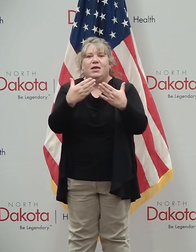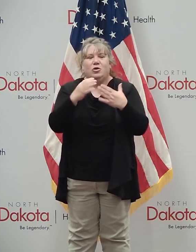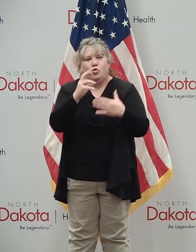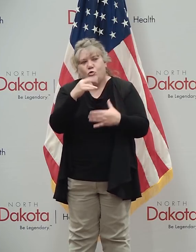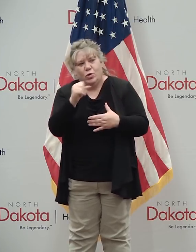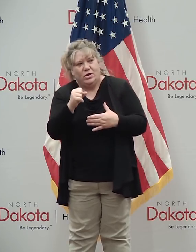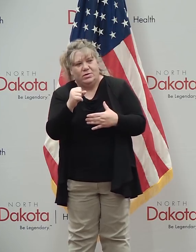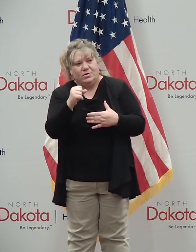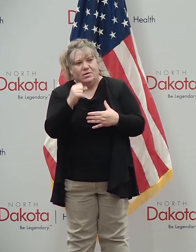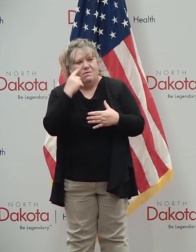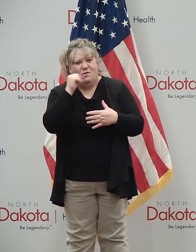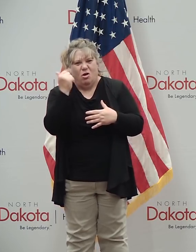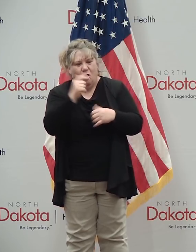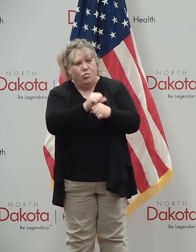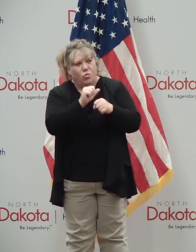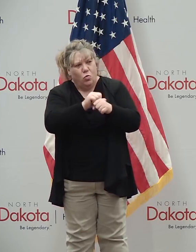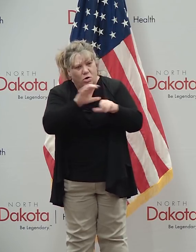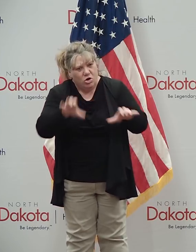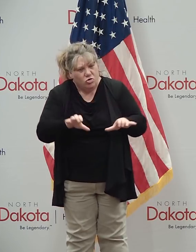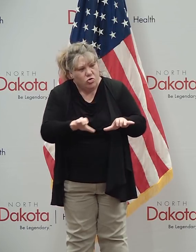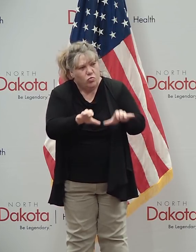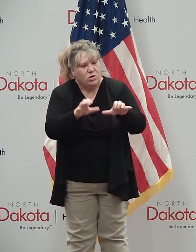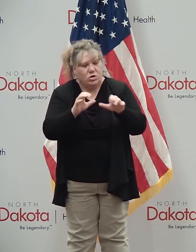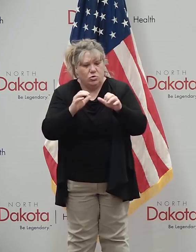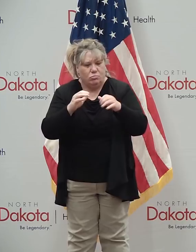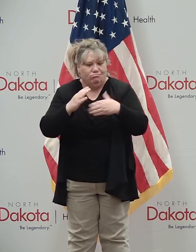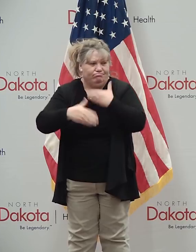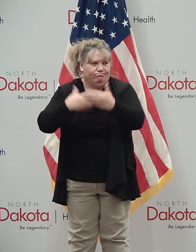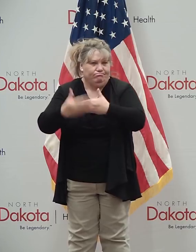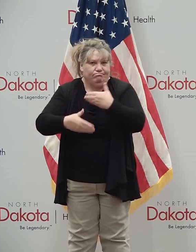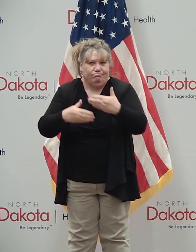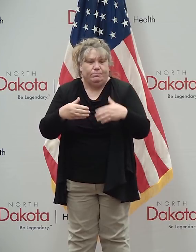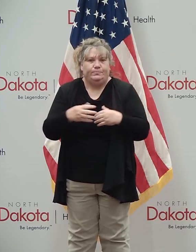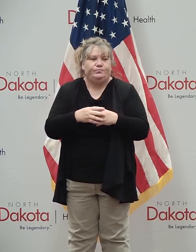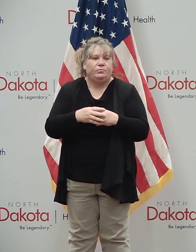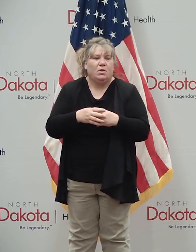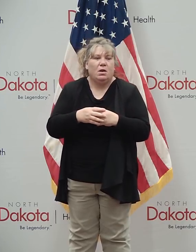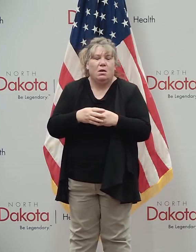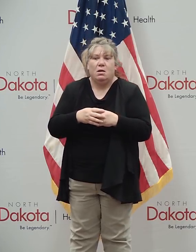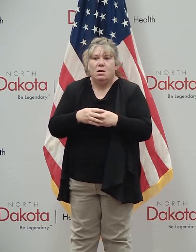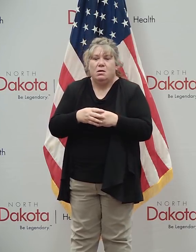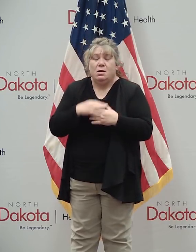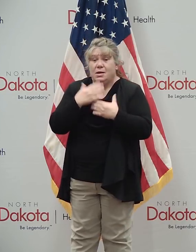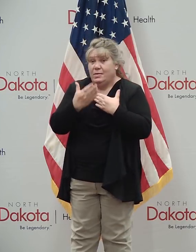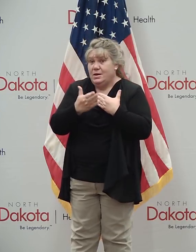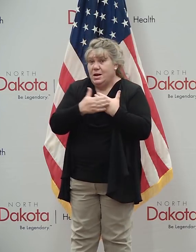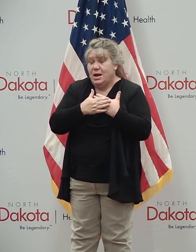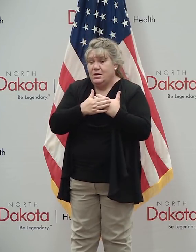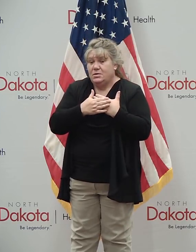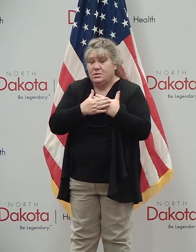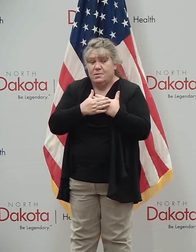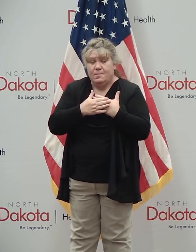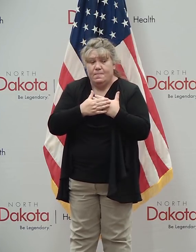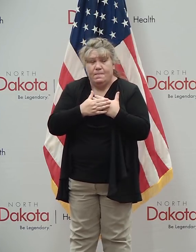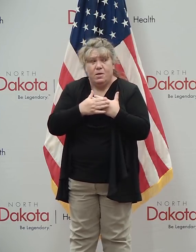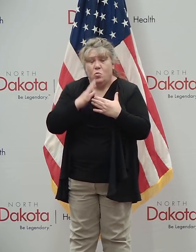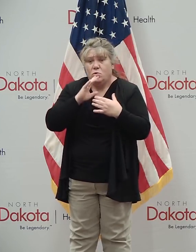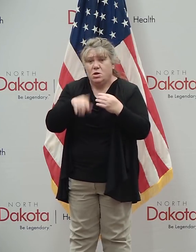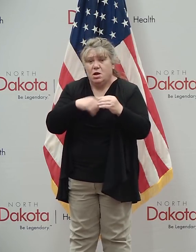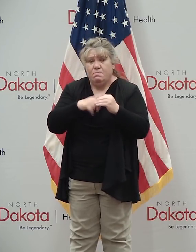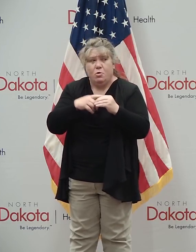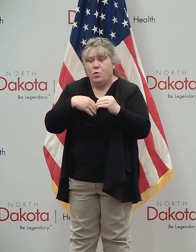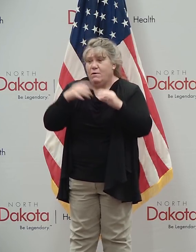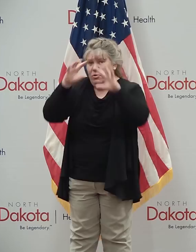Chris, for all the work that you're doing to keep moving this ahead. The next up, we're going to talk about, we've